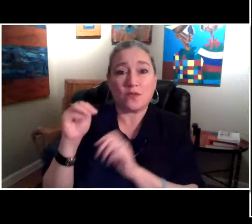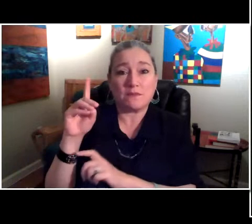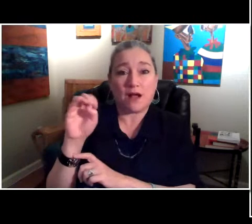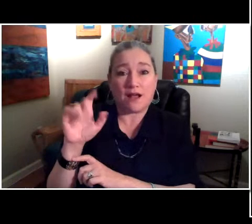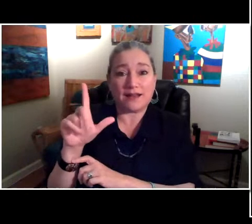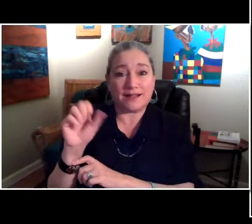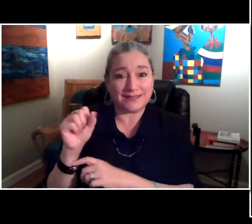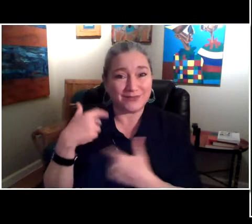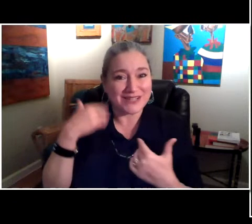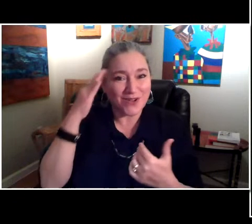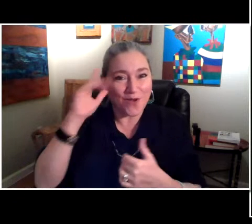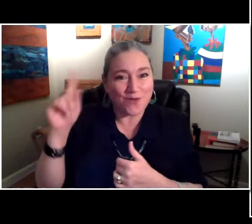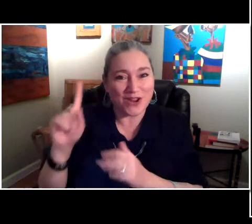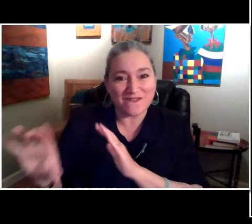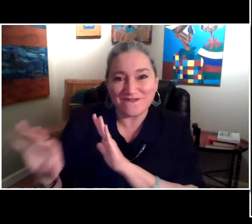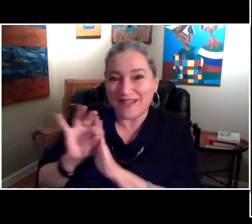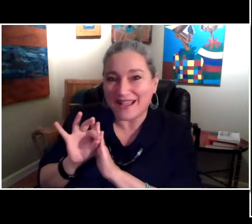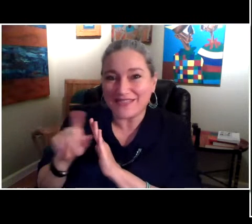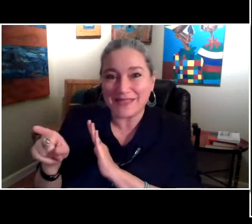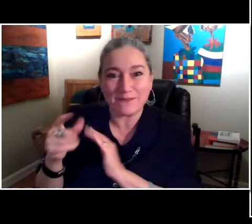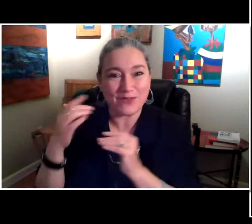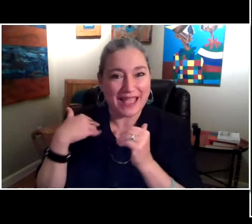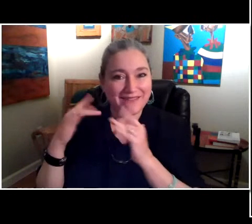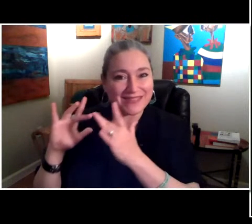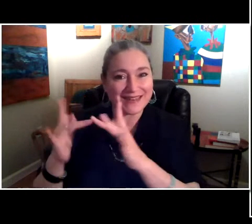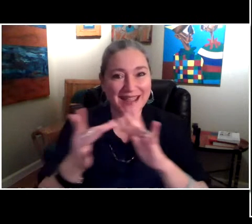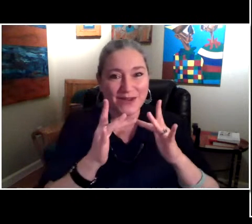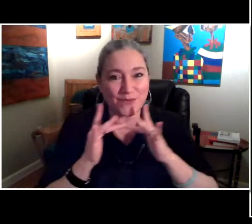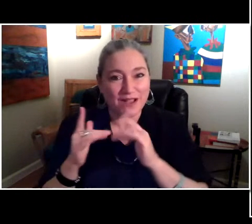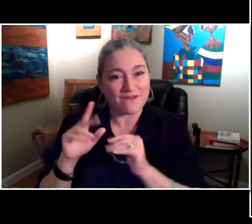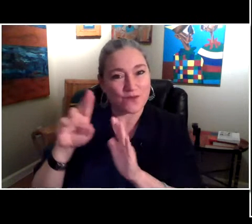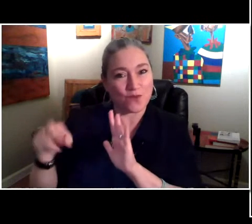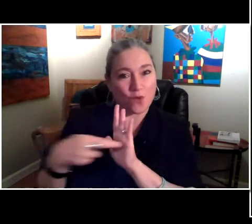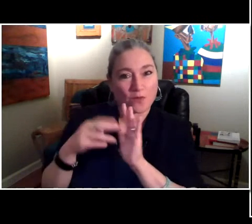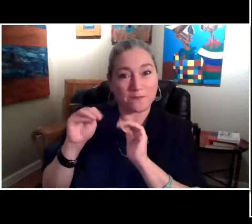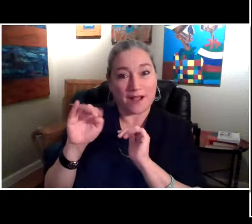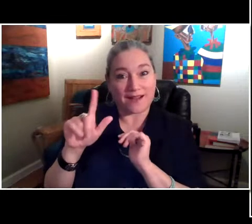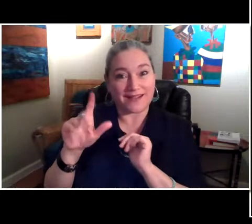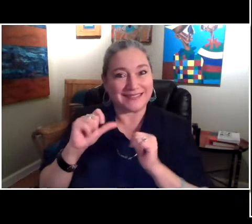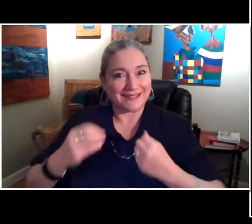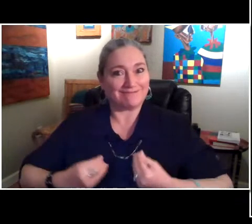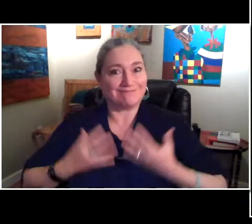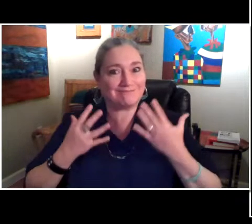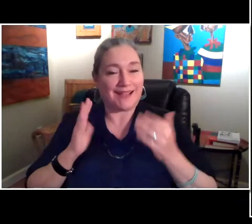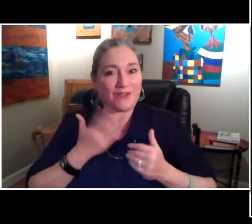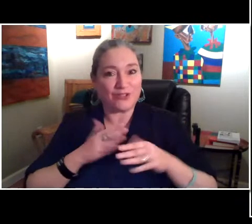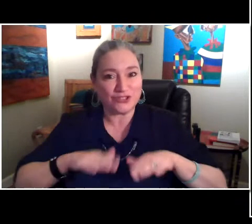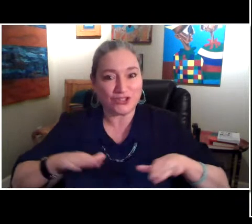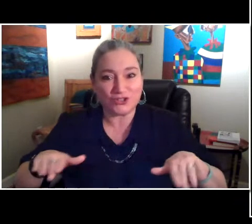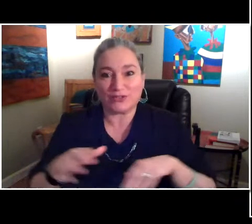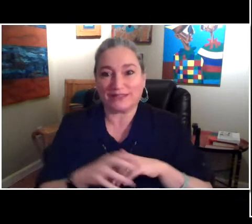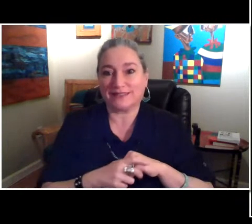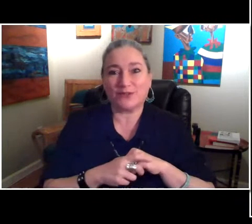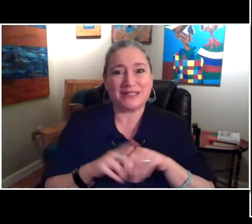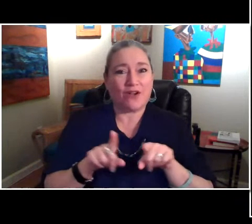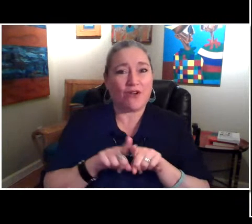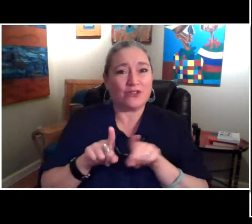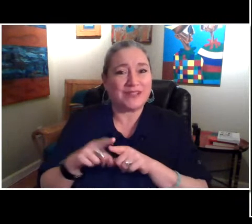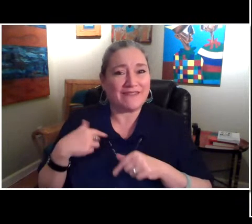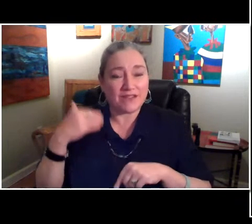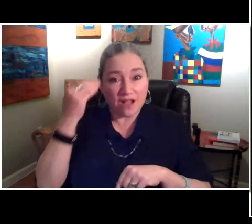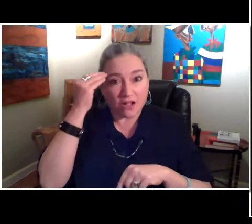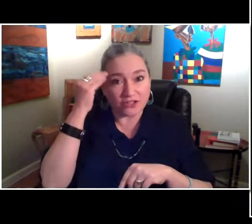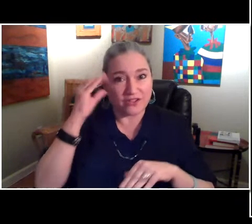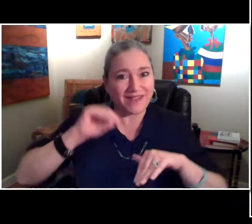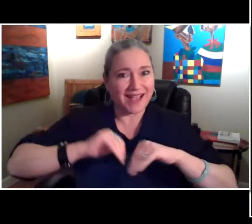those systems. There are many role models that we have, and we know where to find them within our communities. We have a network